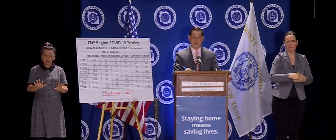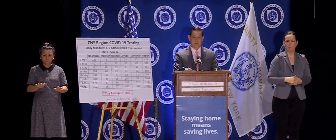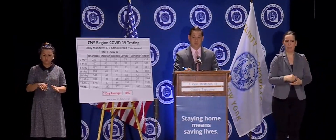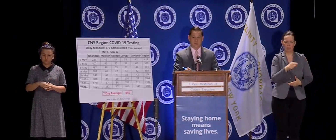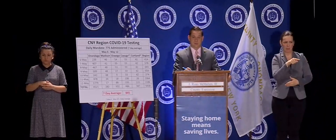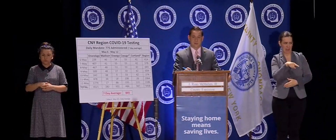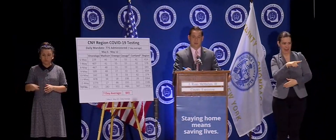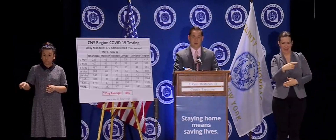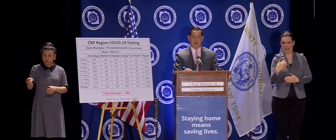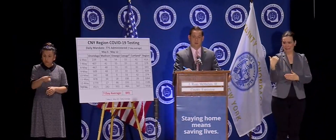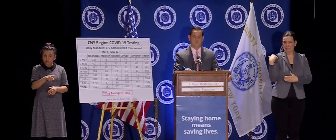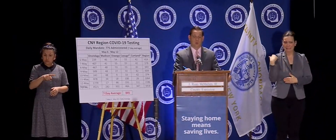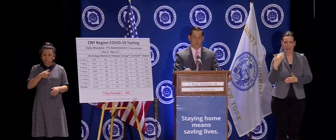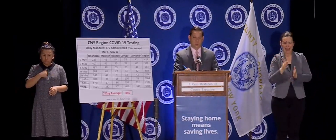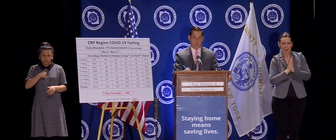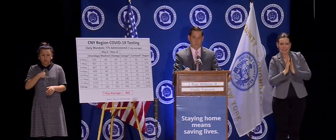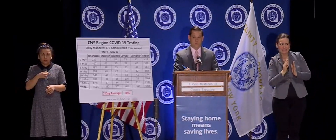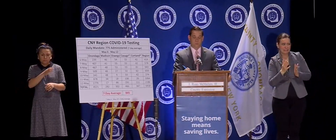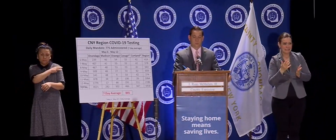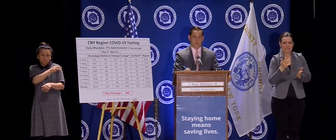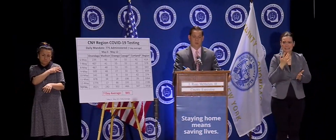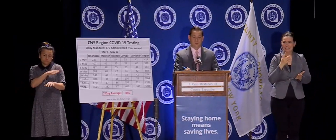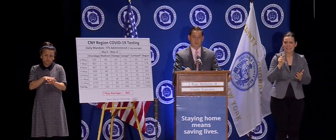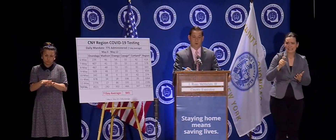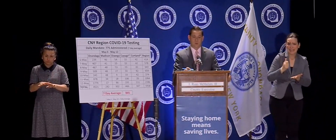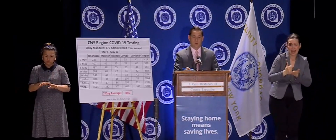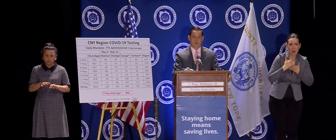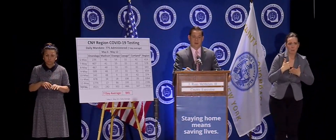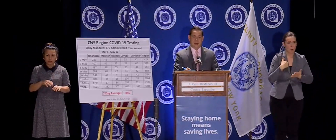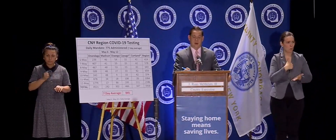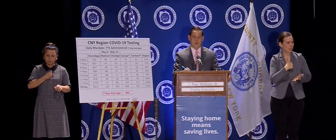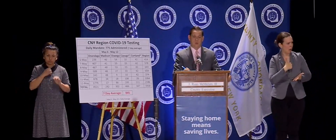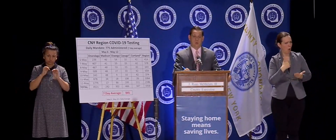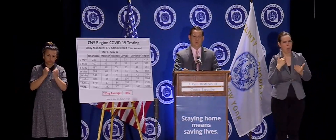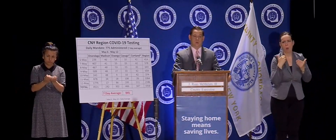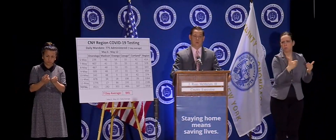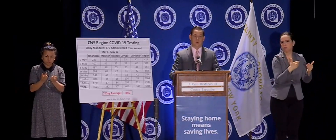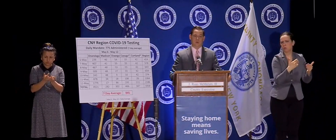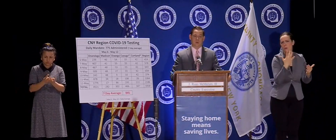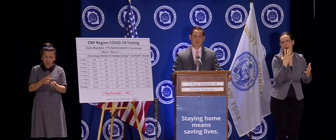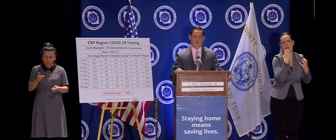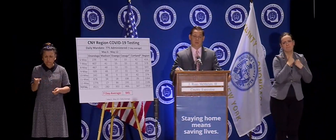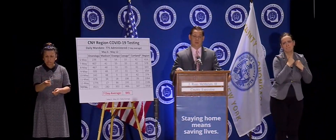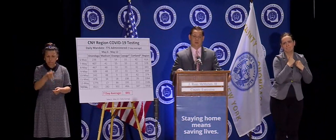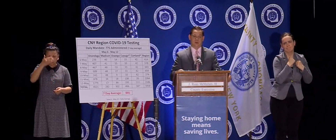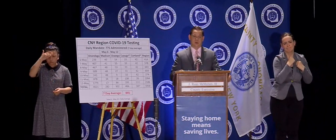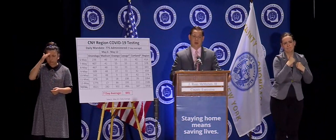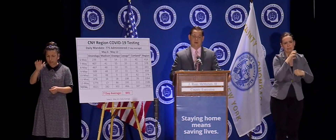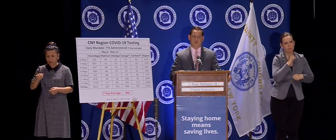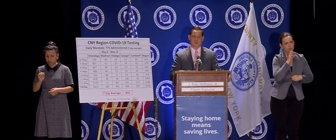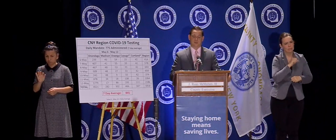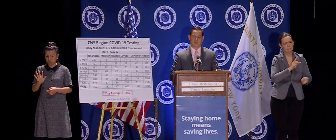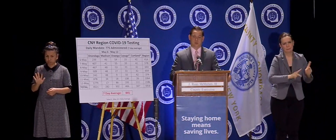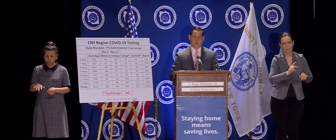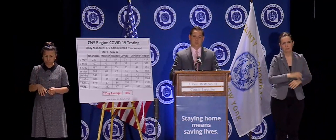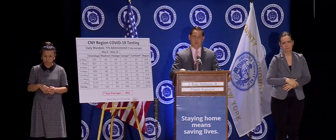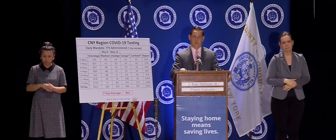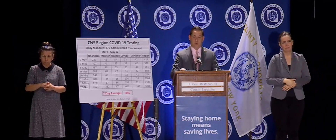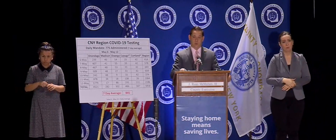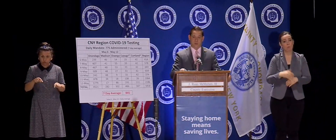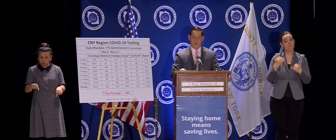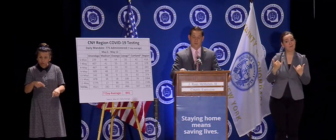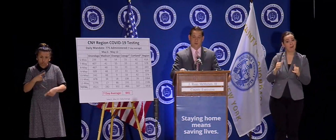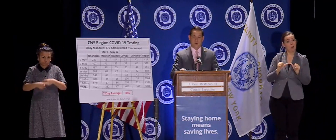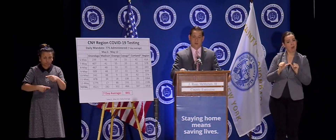my constituents and they are vulnerable. And so now we have to continue to make sure